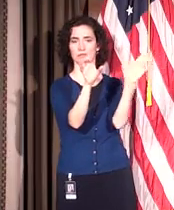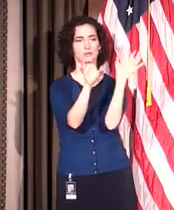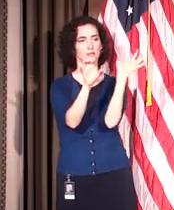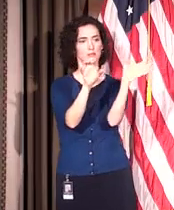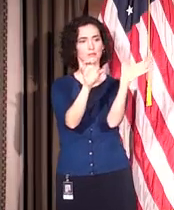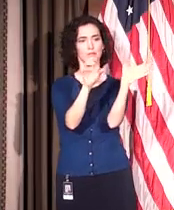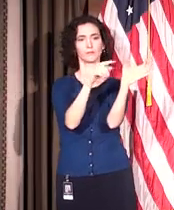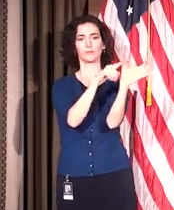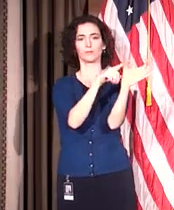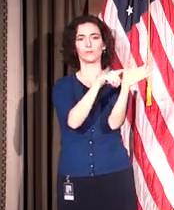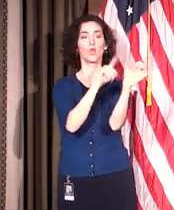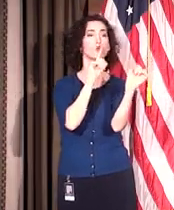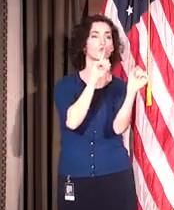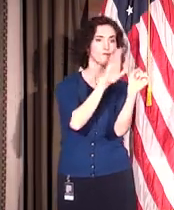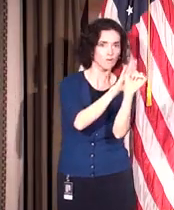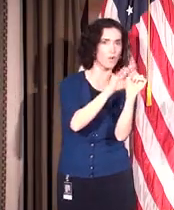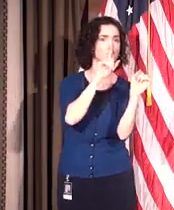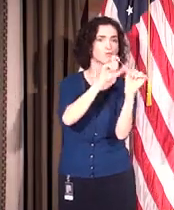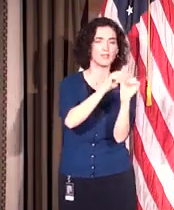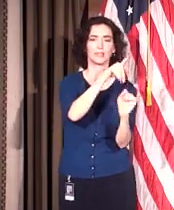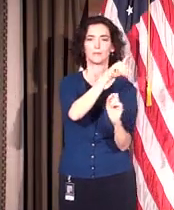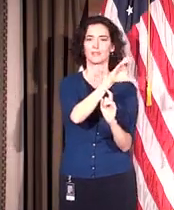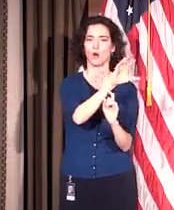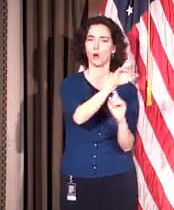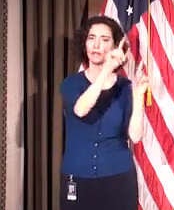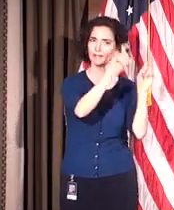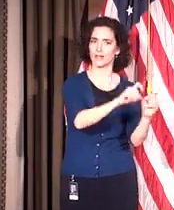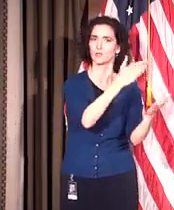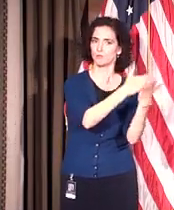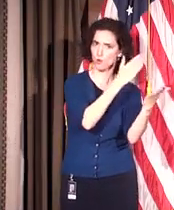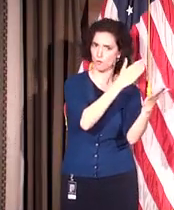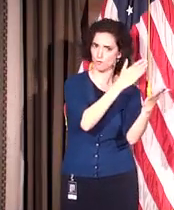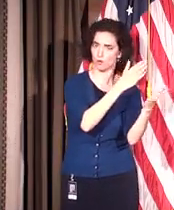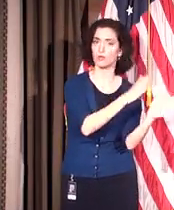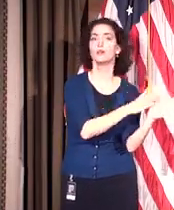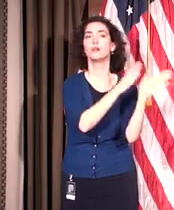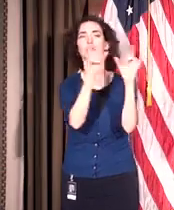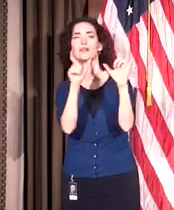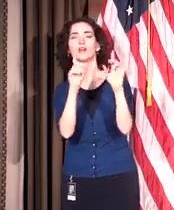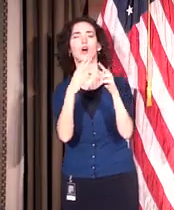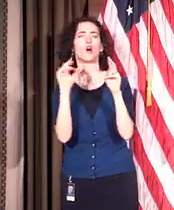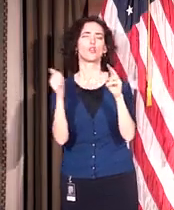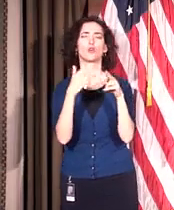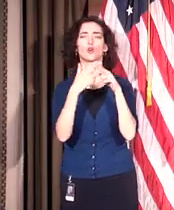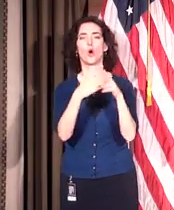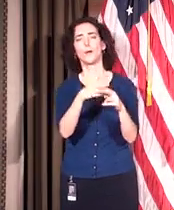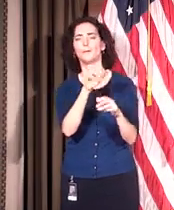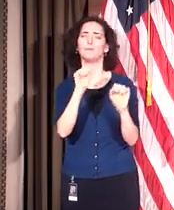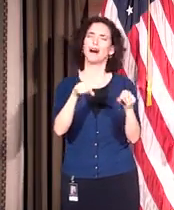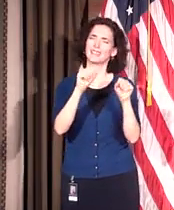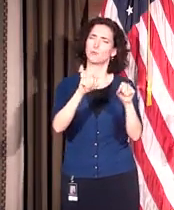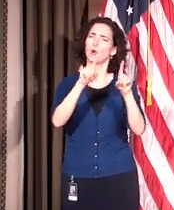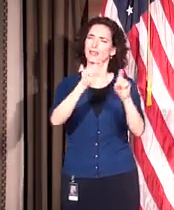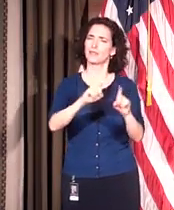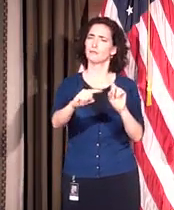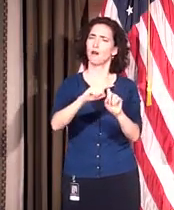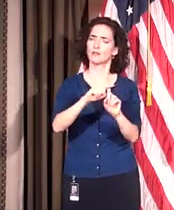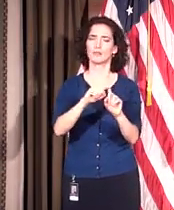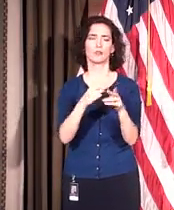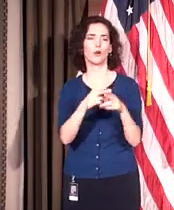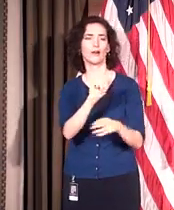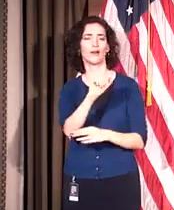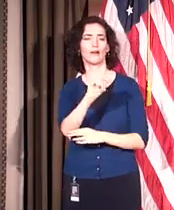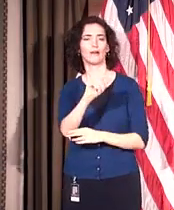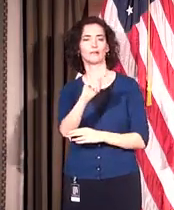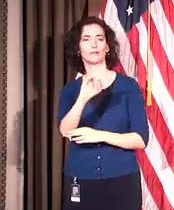into confirmatory or PCR and probable or antigen. We've done our